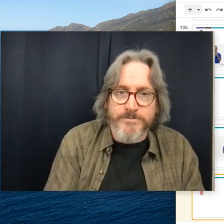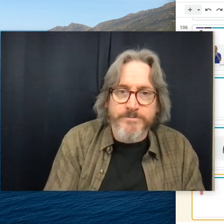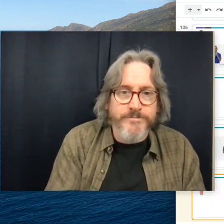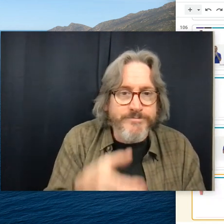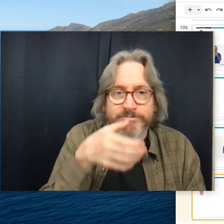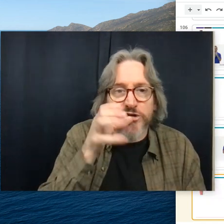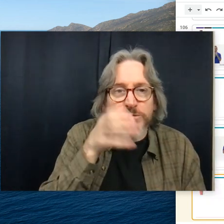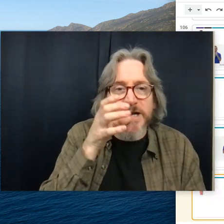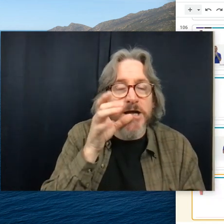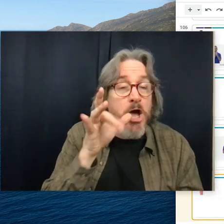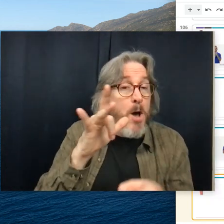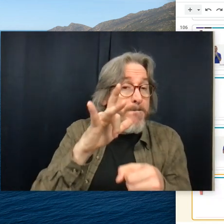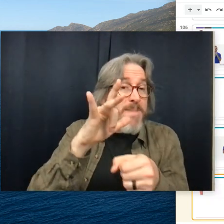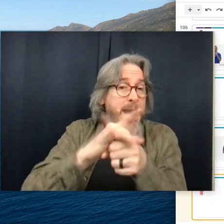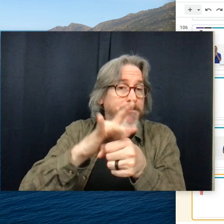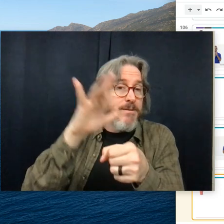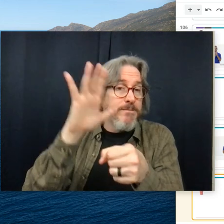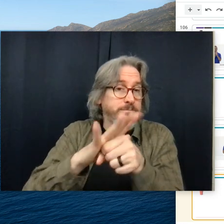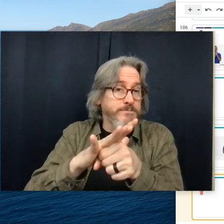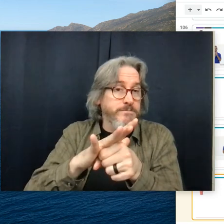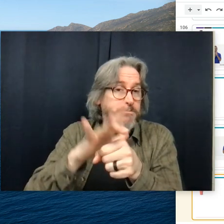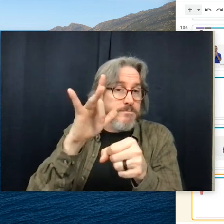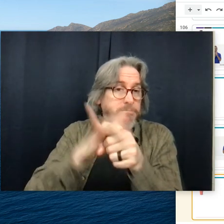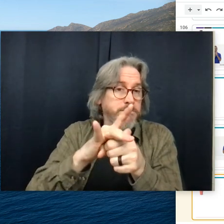cream. Drink, pop.